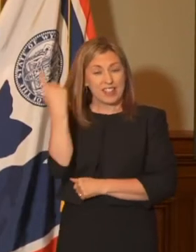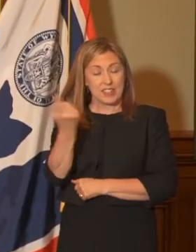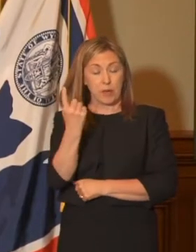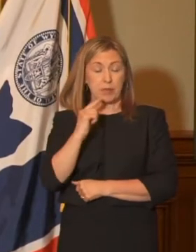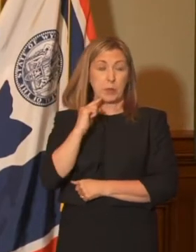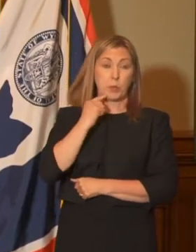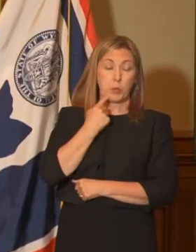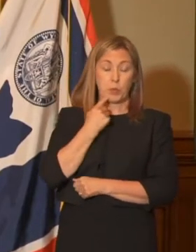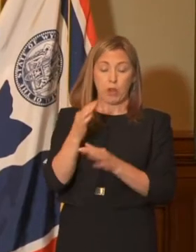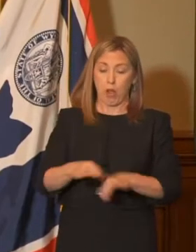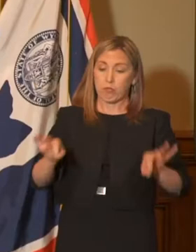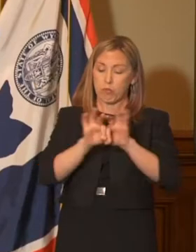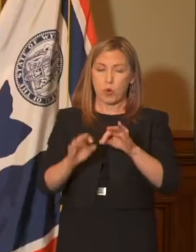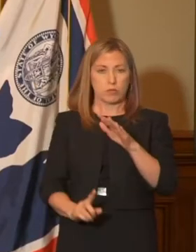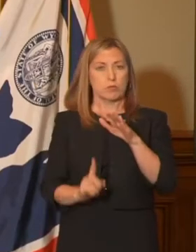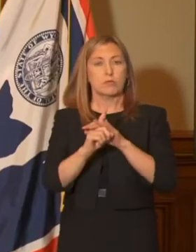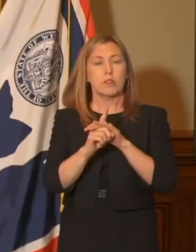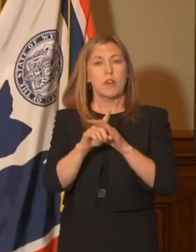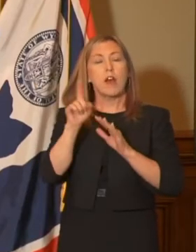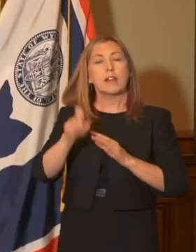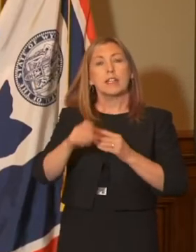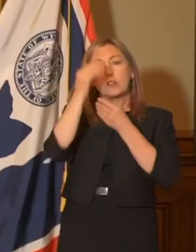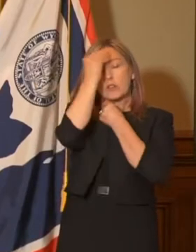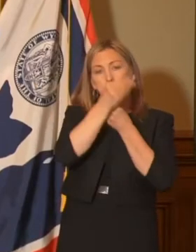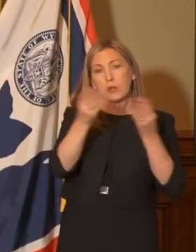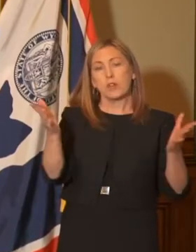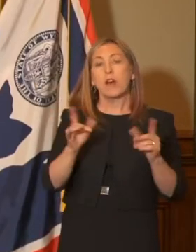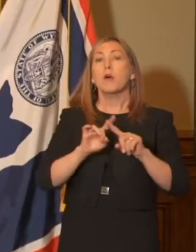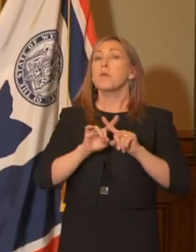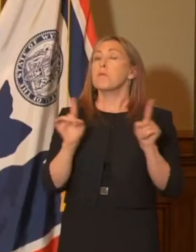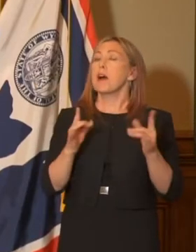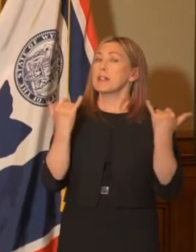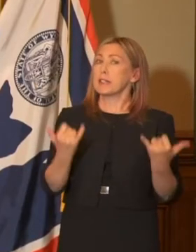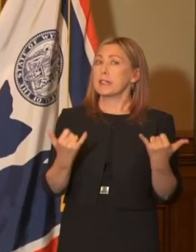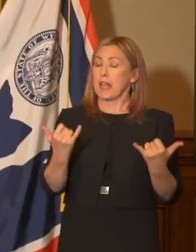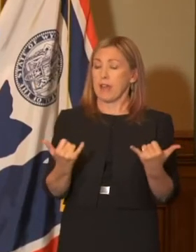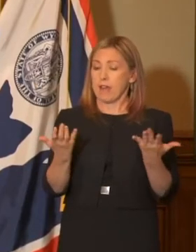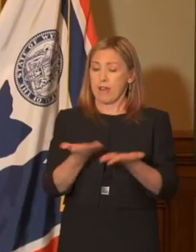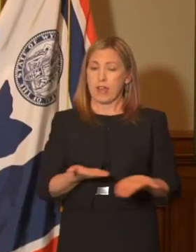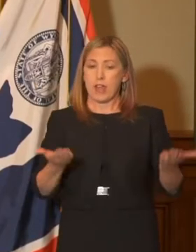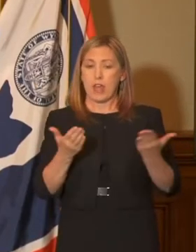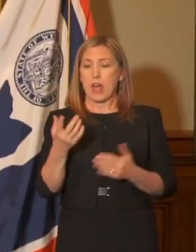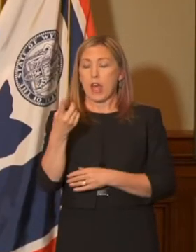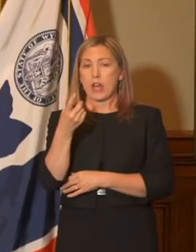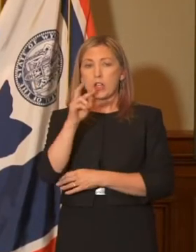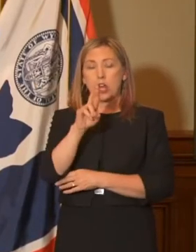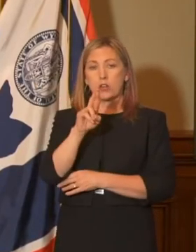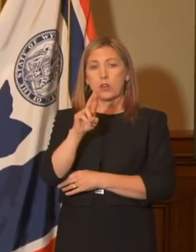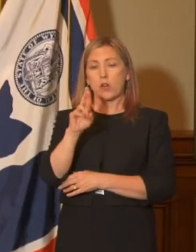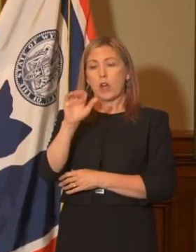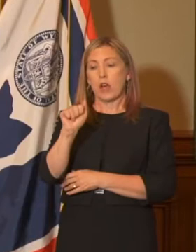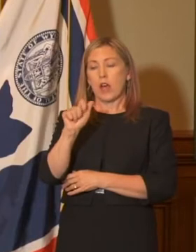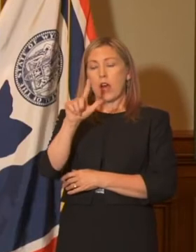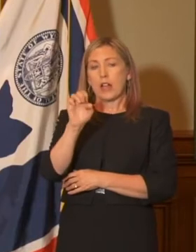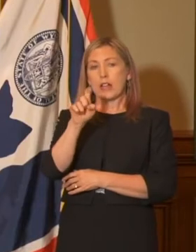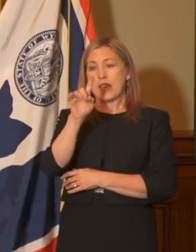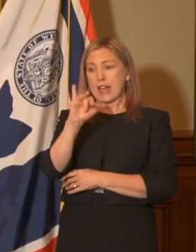that we need to communicate with you. But today I am again joined by Dr. Alexia